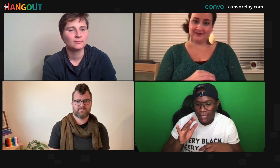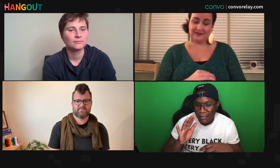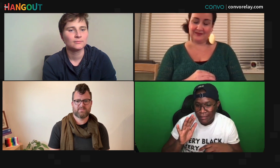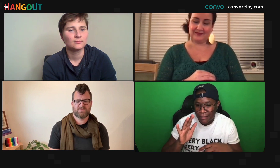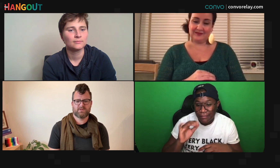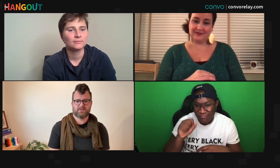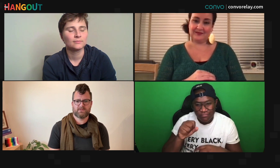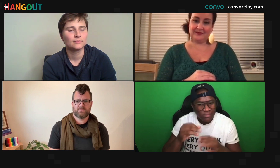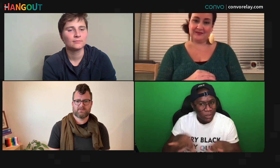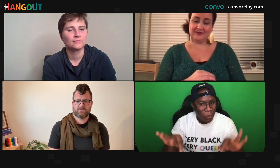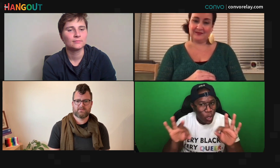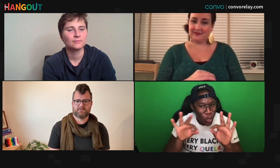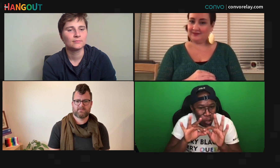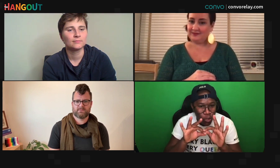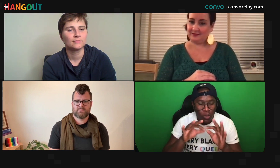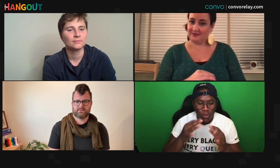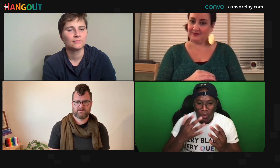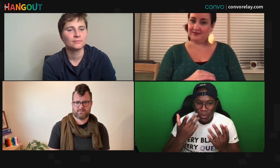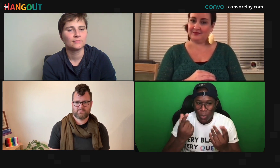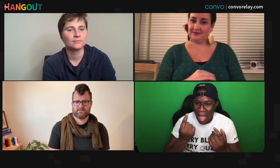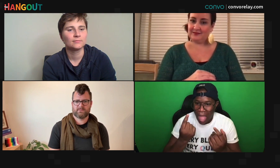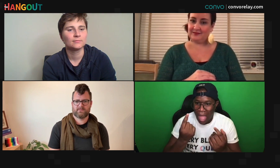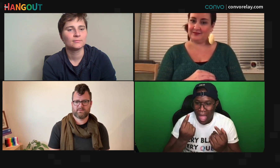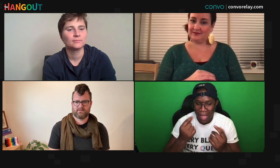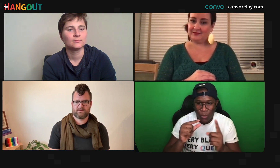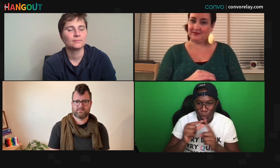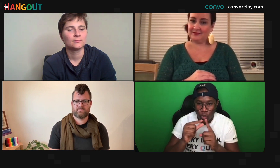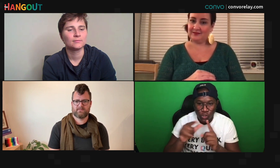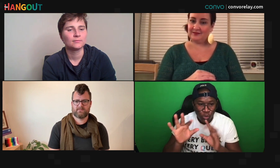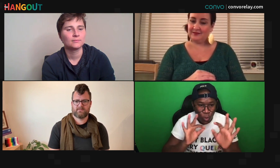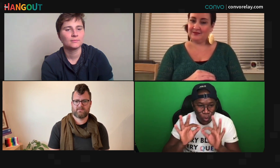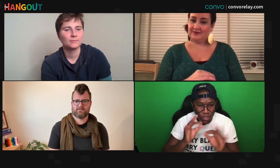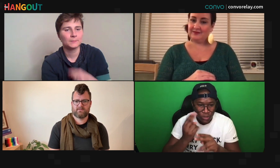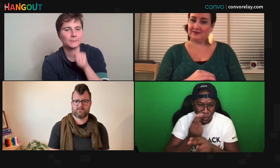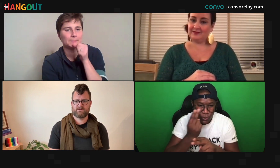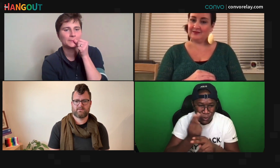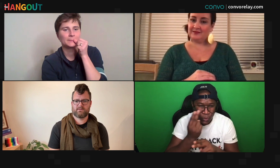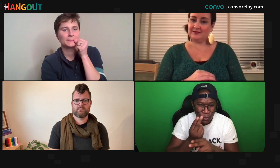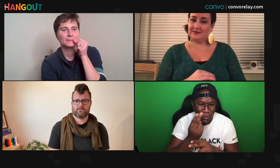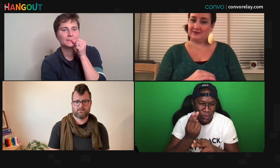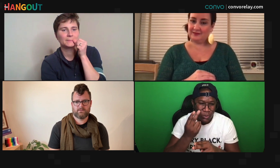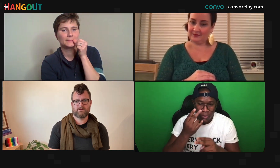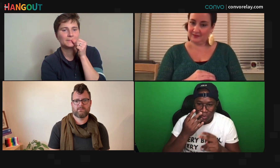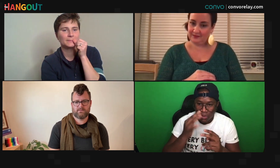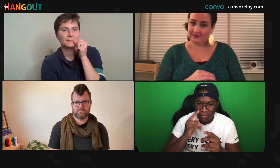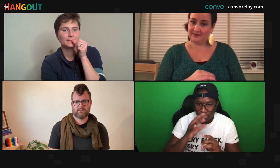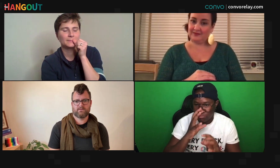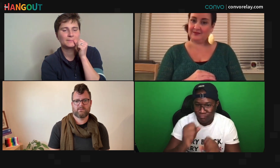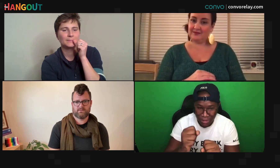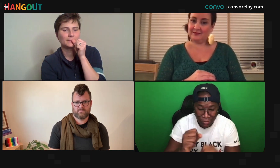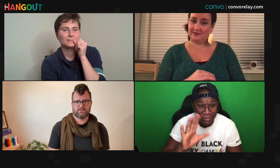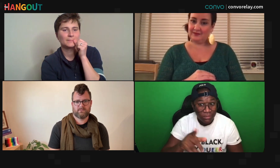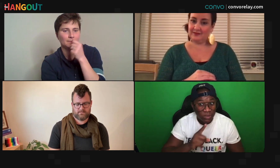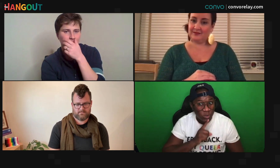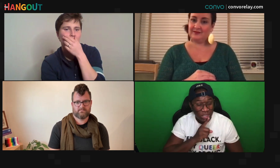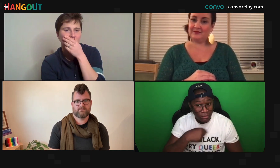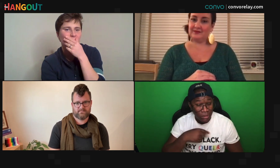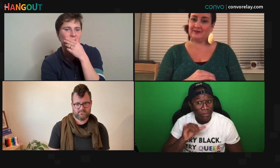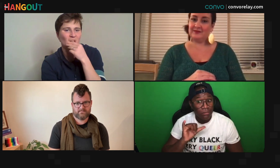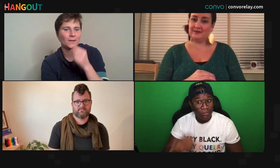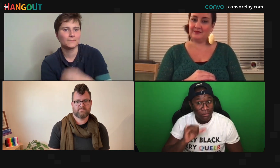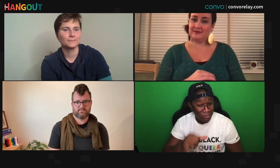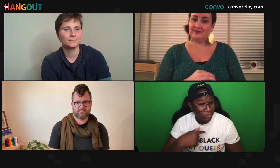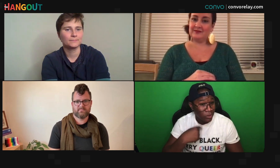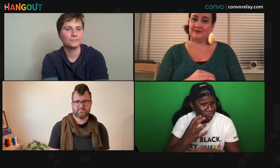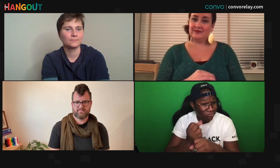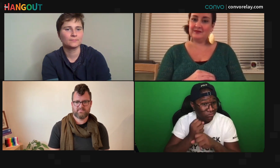the illustration for the appropriate age group. So that helped me. And it was worth to have that experience of what